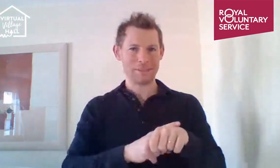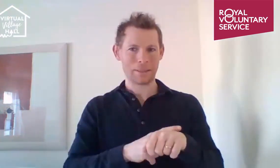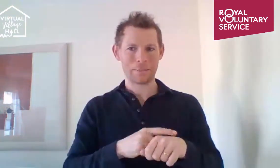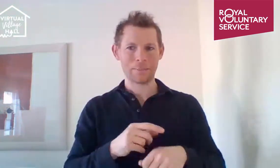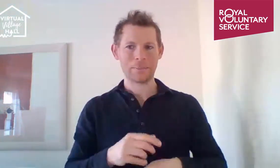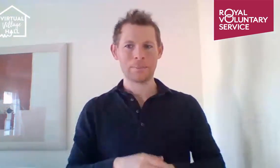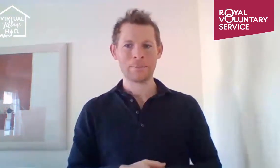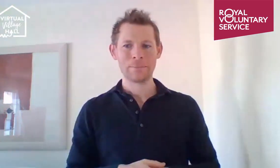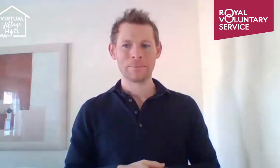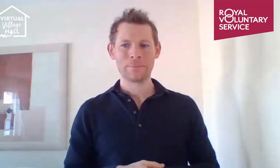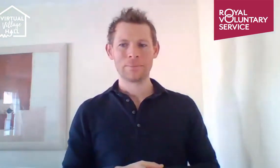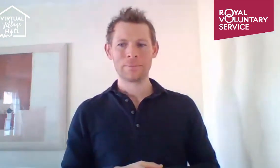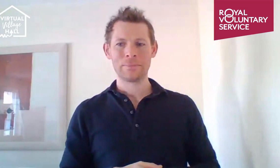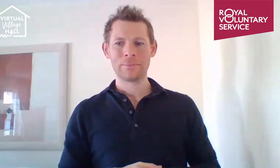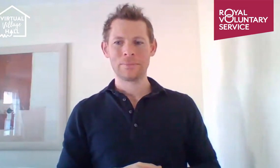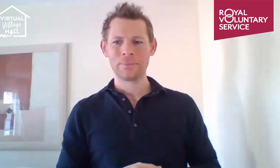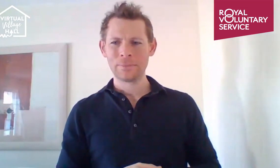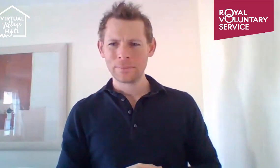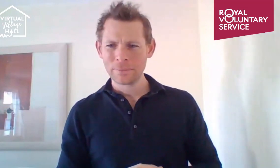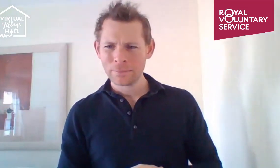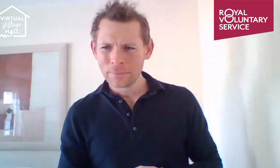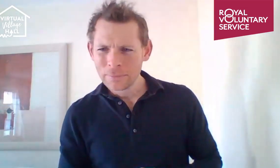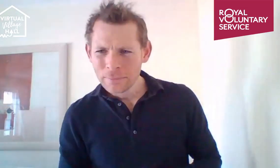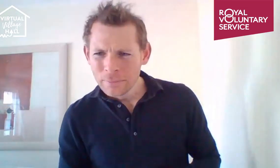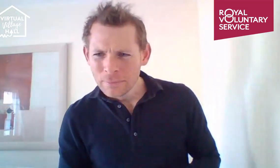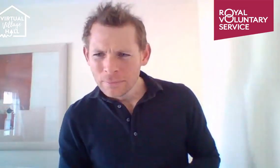Okay, let's repeat them one last time.